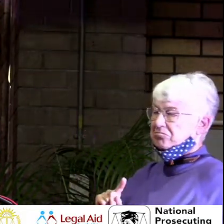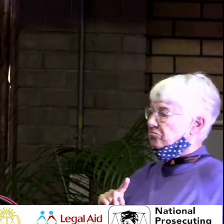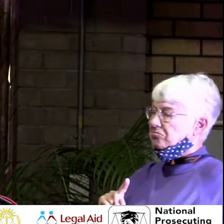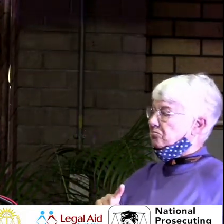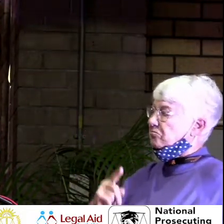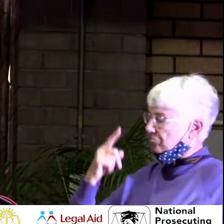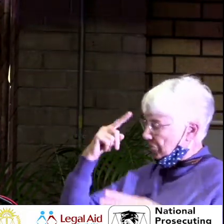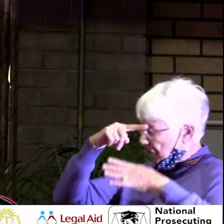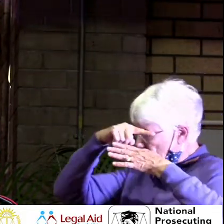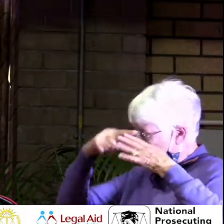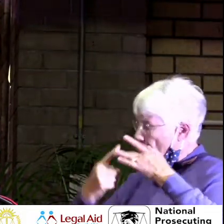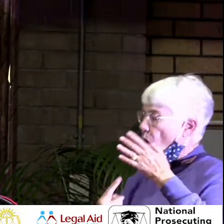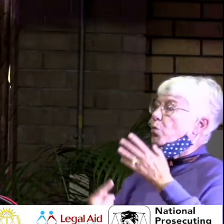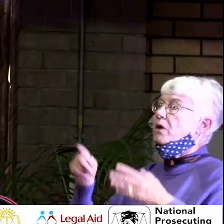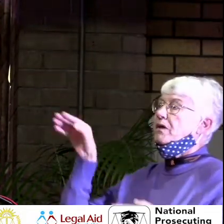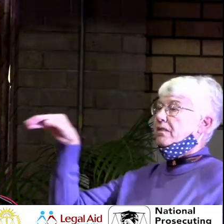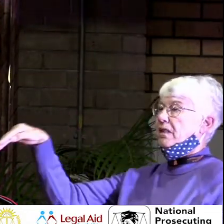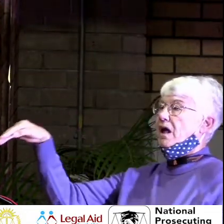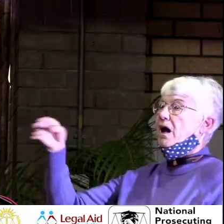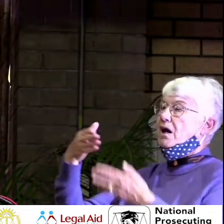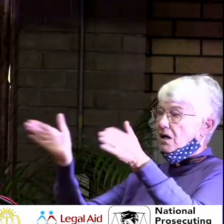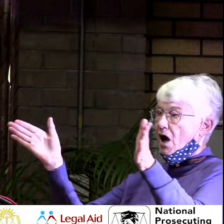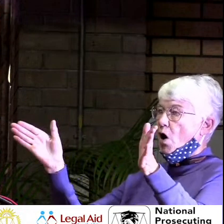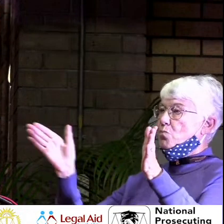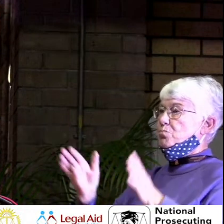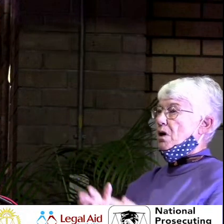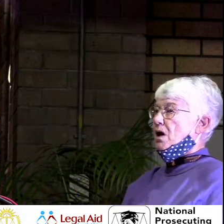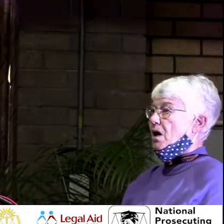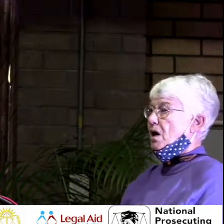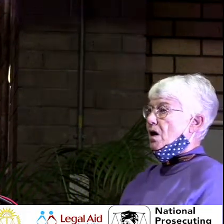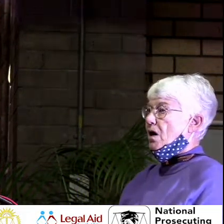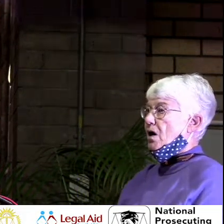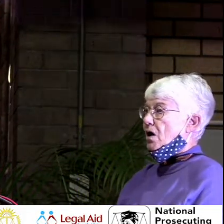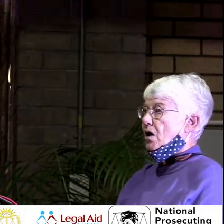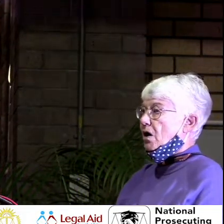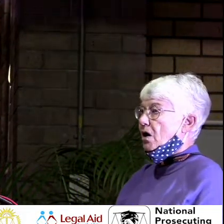SAPS members that are assaulting their partners,